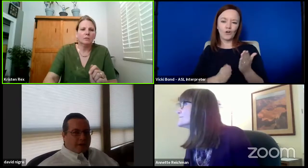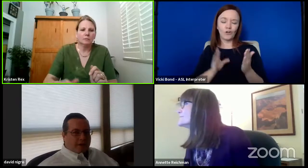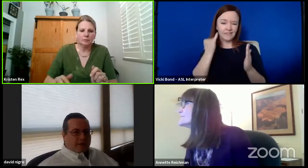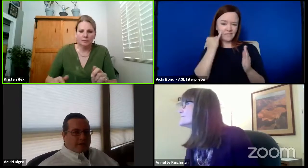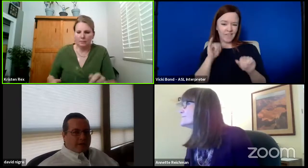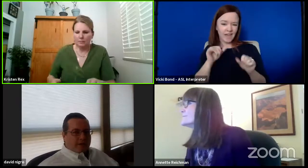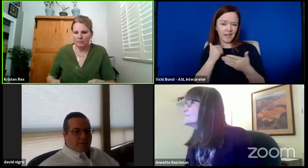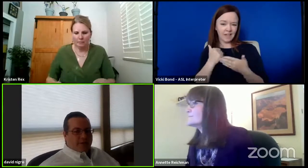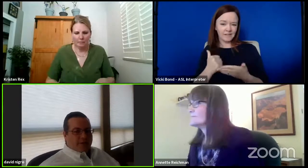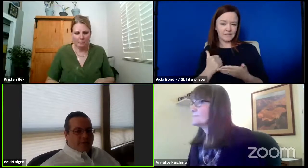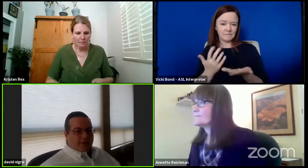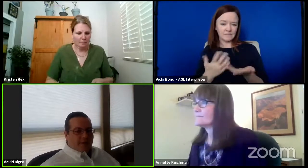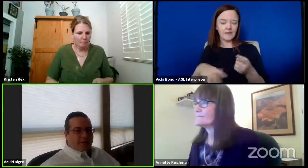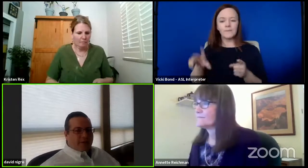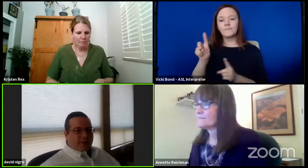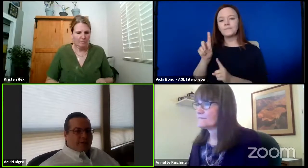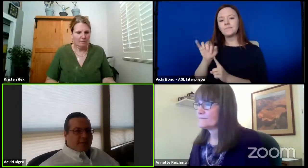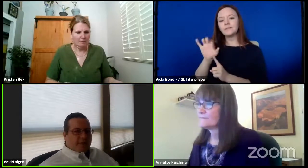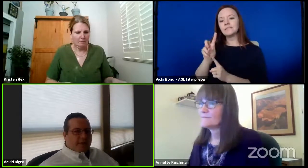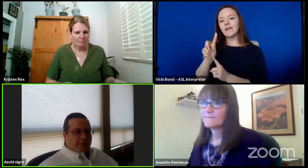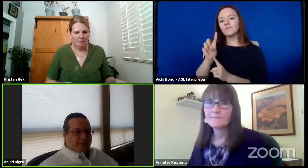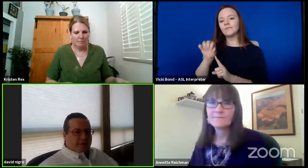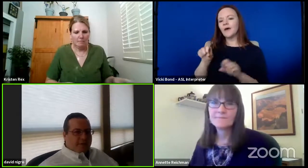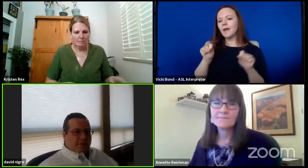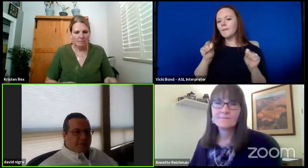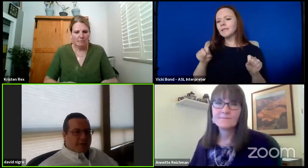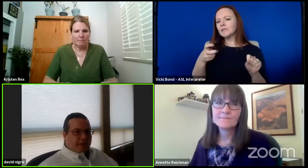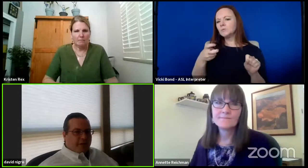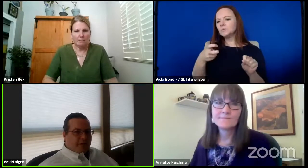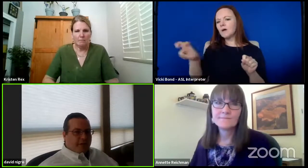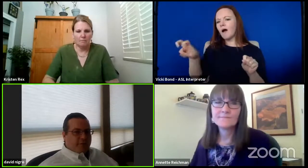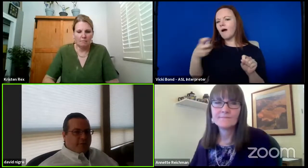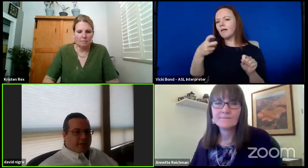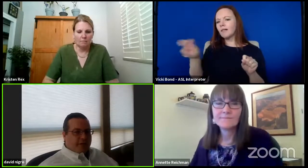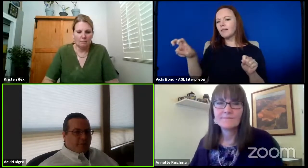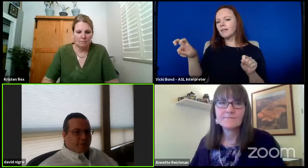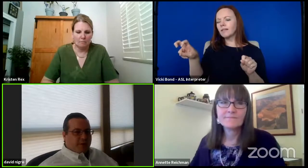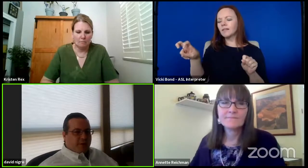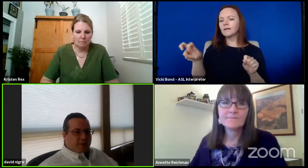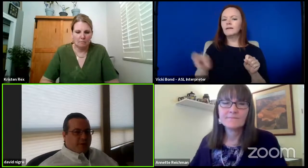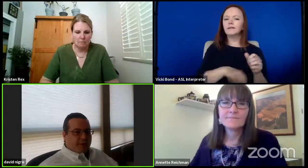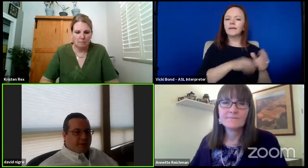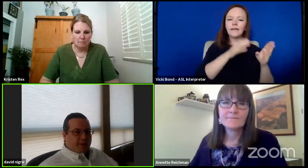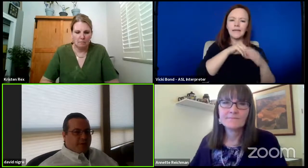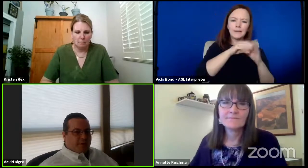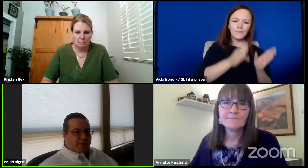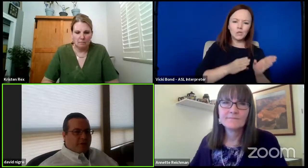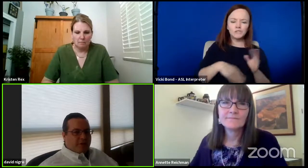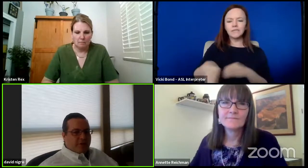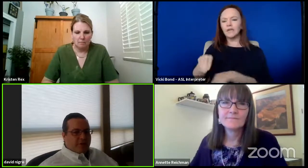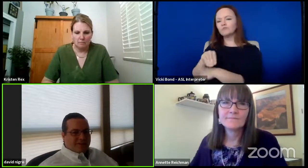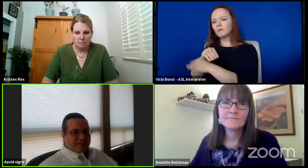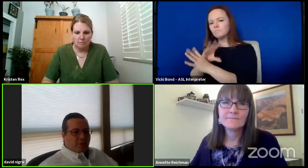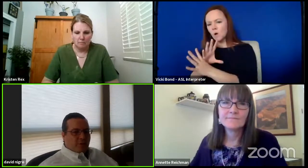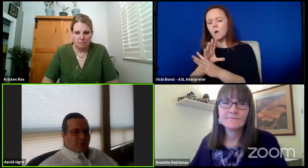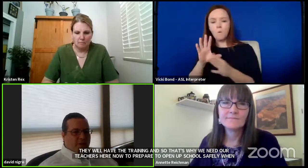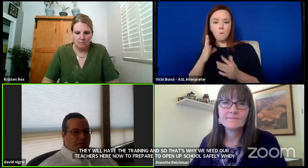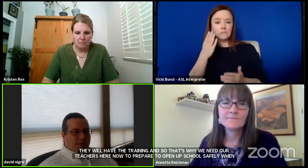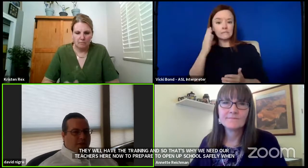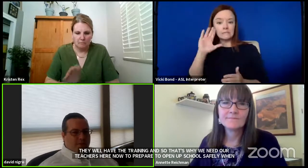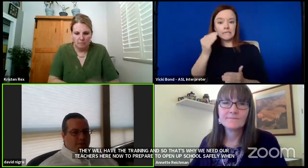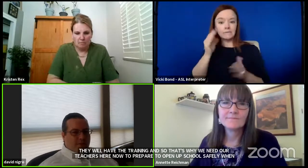helps. Right, that ability to toggle sounds great. And just to be clear, are we talking about the ability to change, let's say,